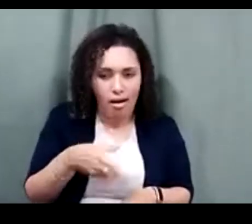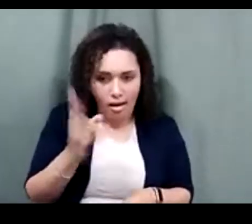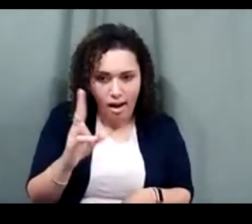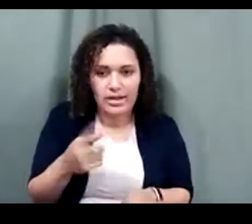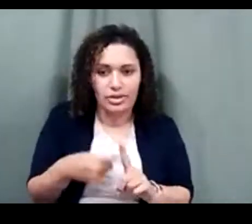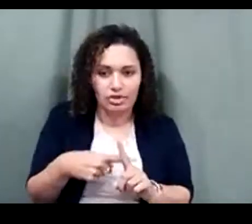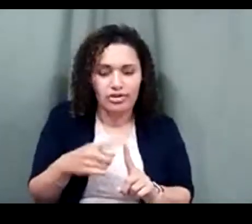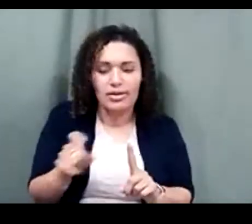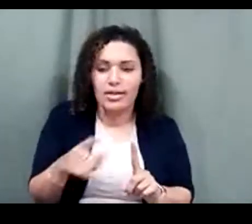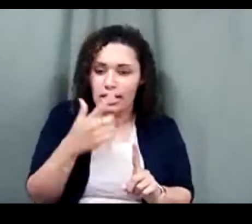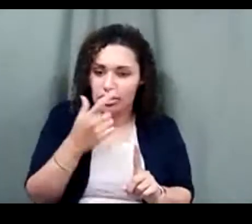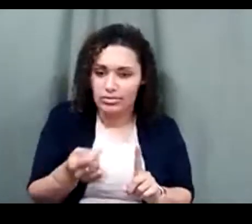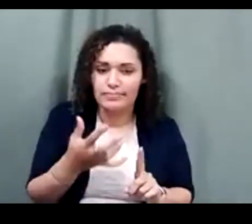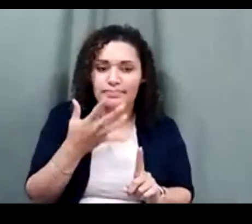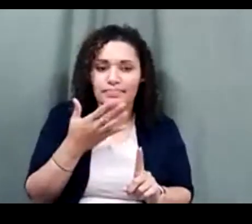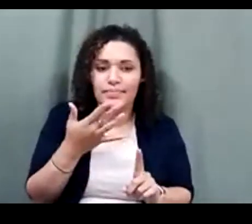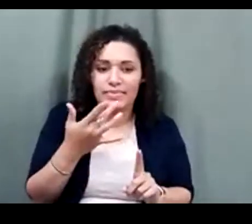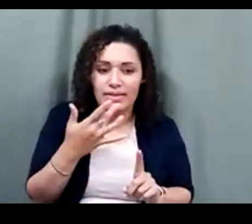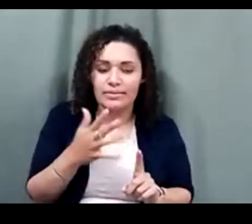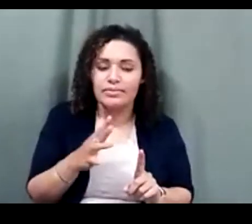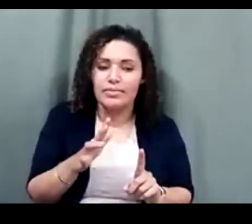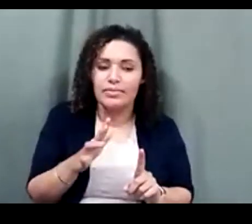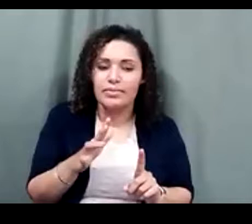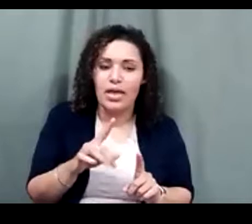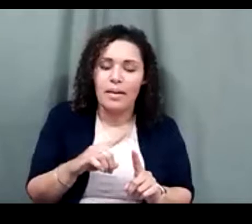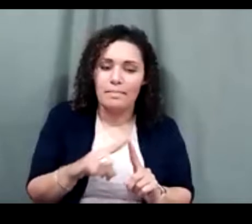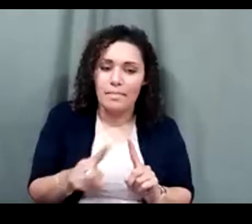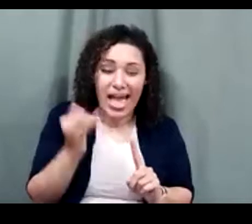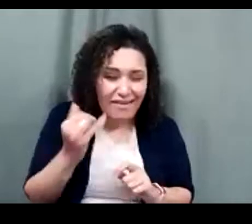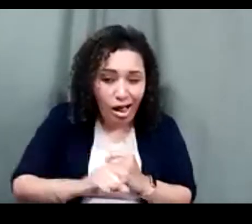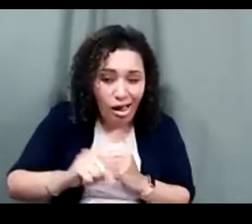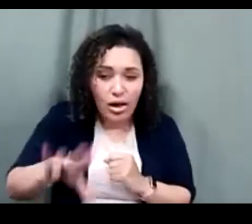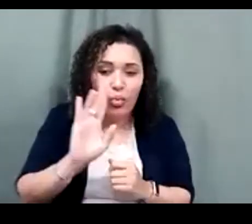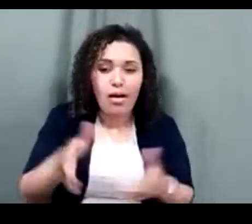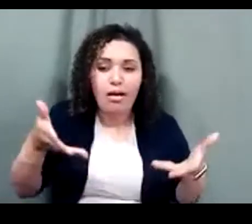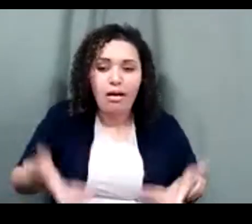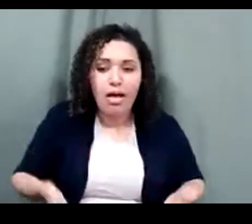too long, you start to get that heaviness into the wines that you don't want. So